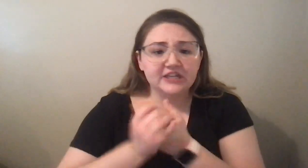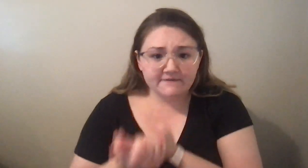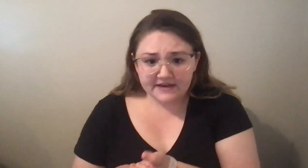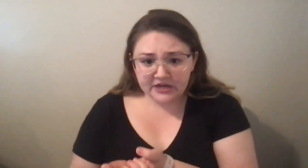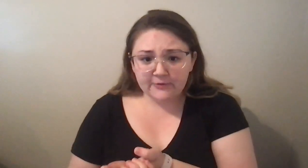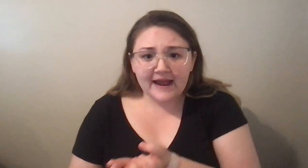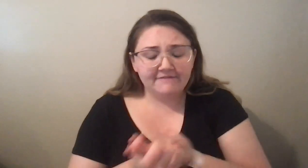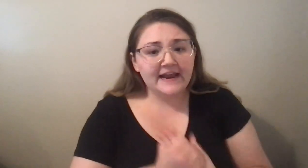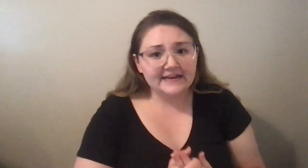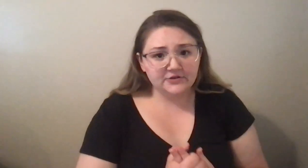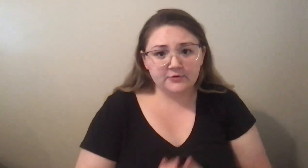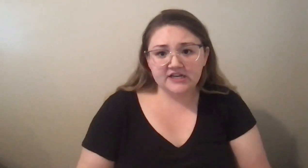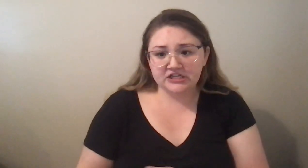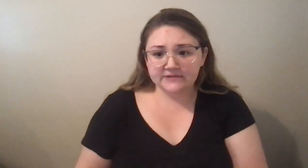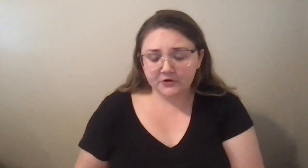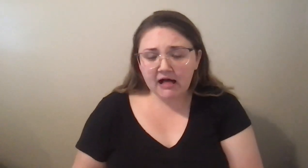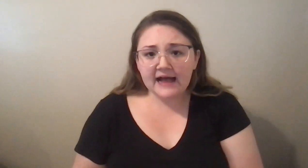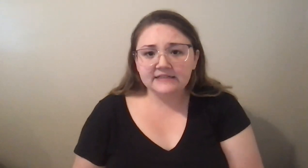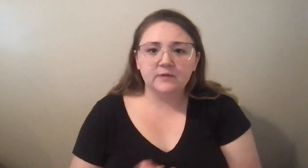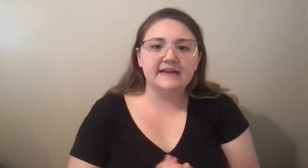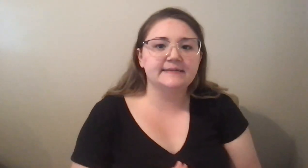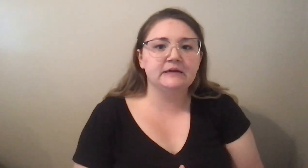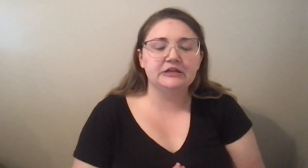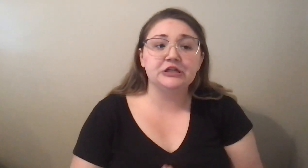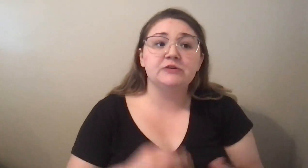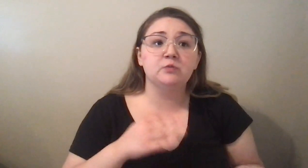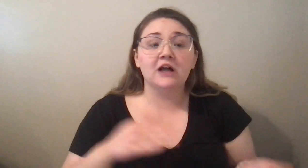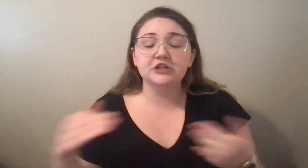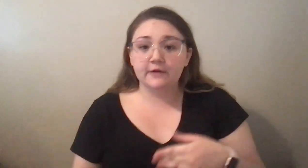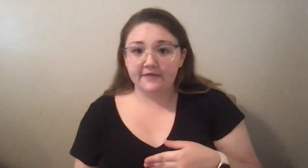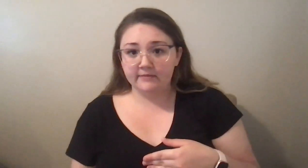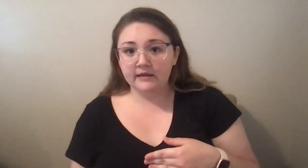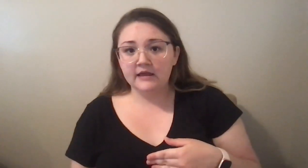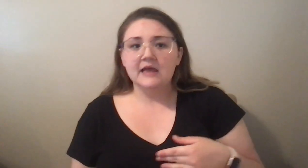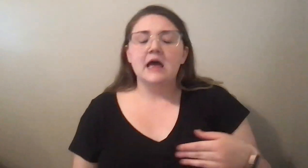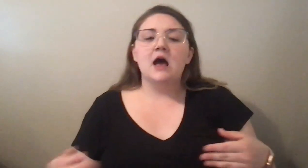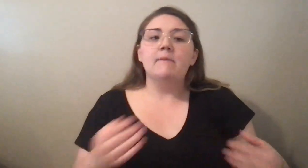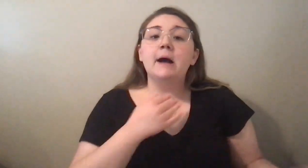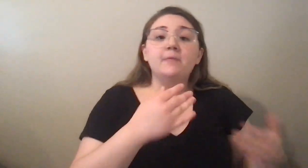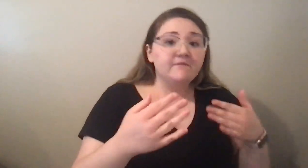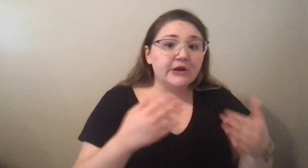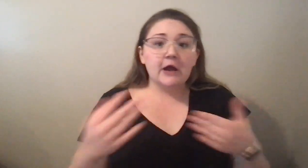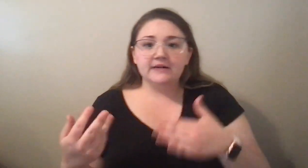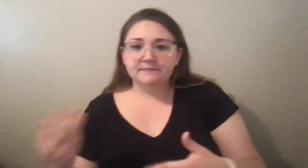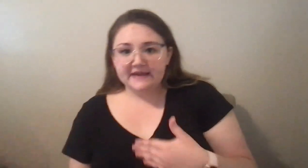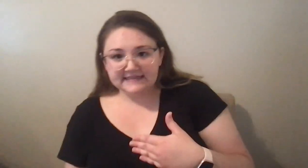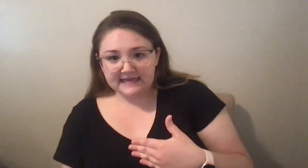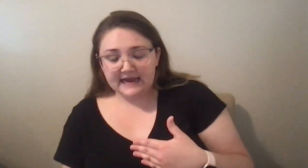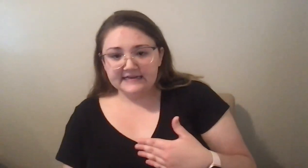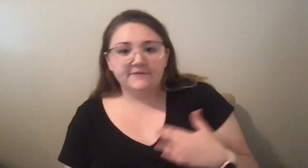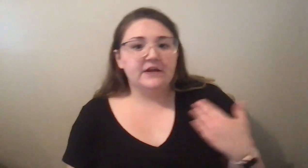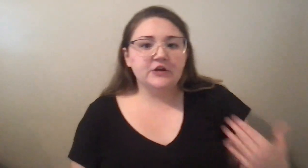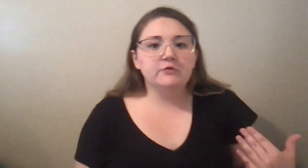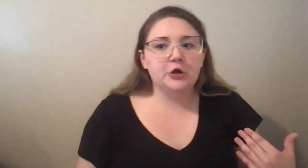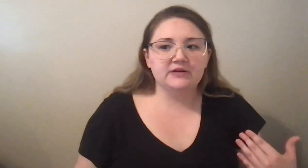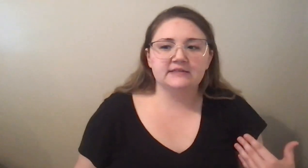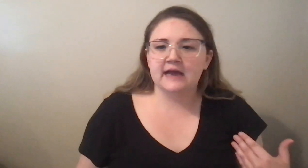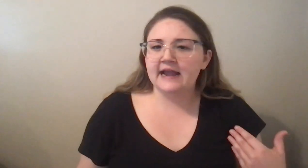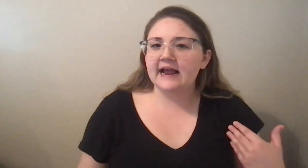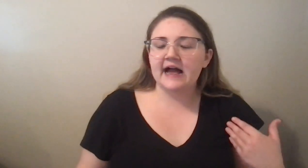are watching a video and have to answer the questions for class, what I typically do is watch it with them, help them figure out what's being signed. If they don't know a